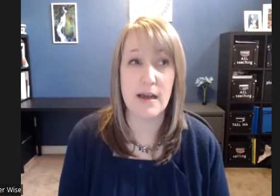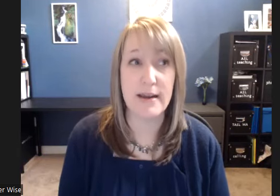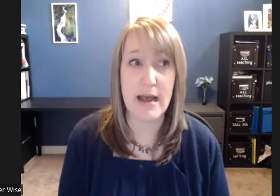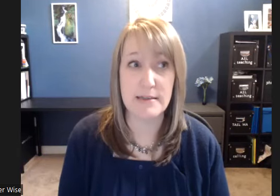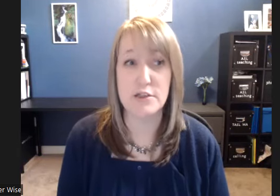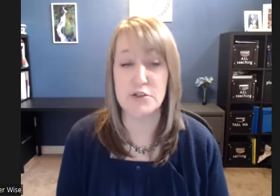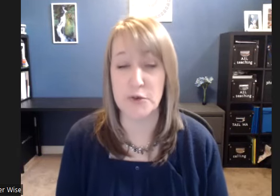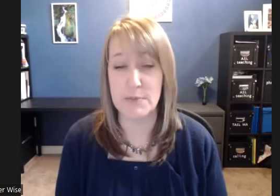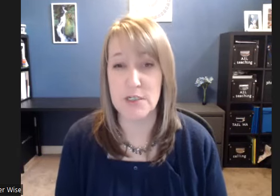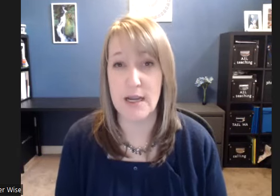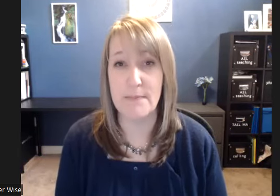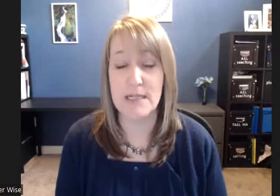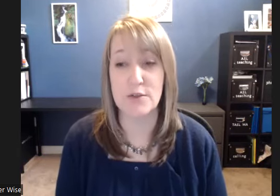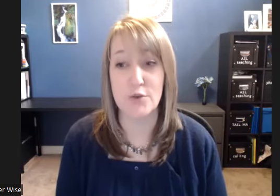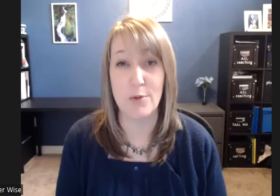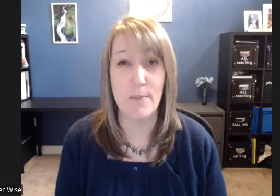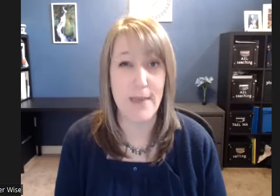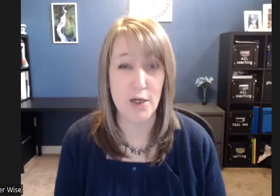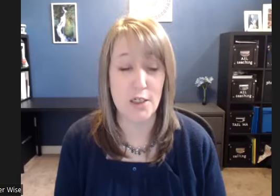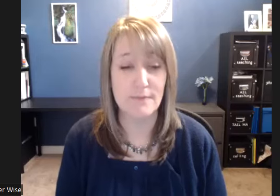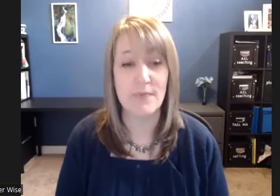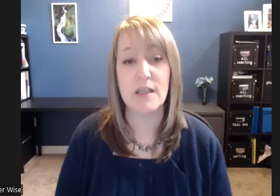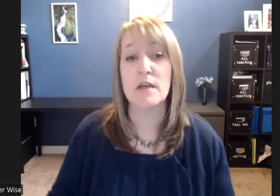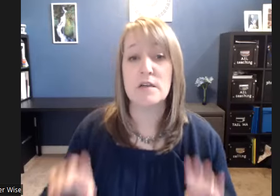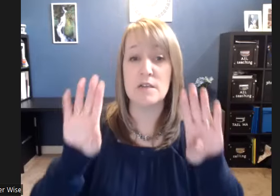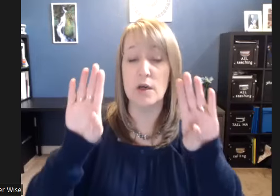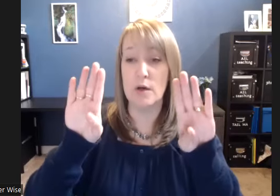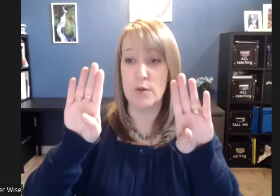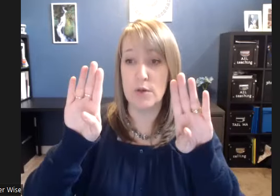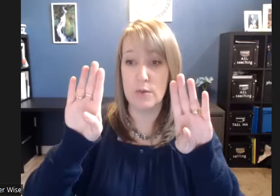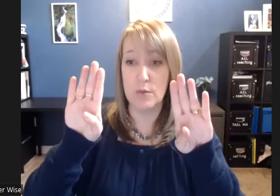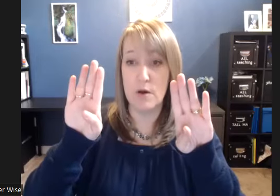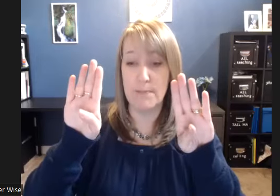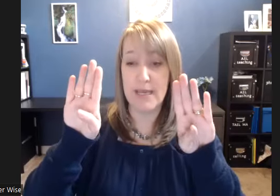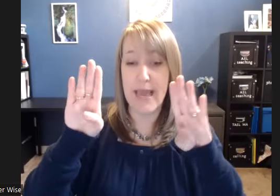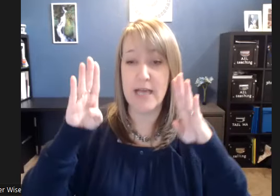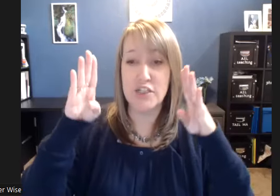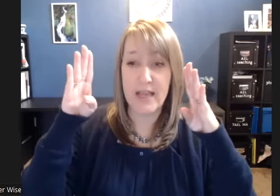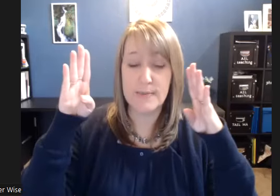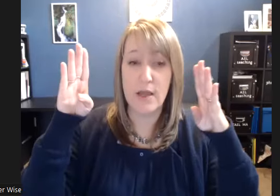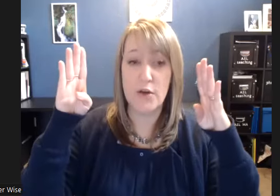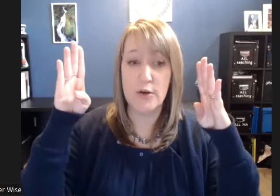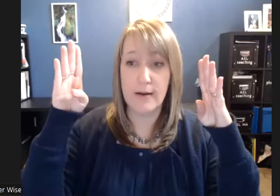sign as a descriptor, it means a troublemaker. So you want B hand shapes and you're